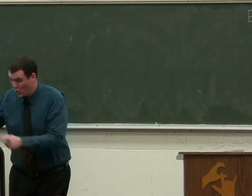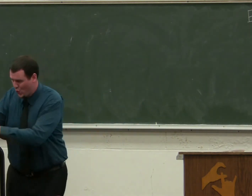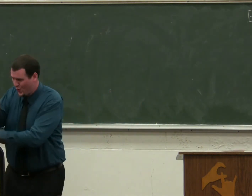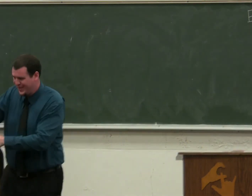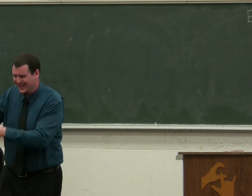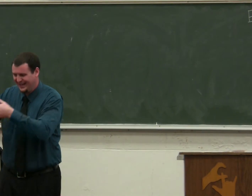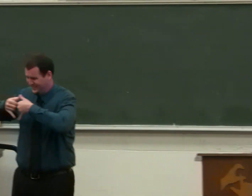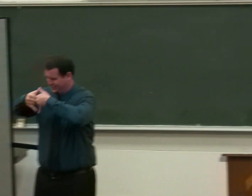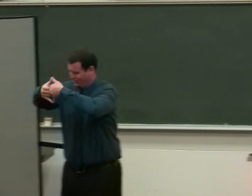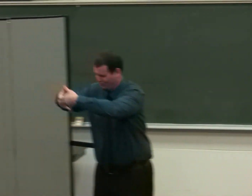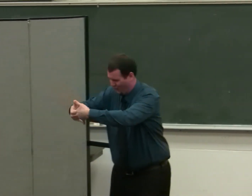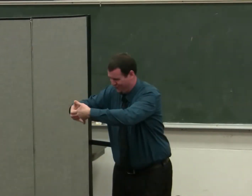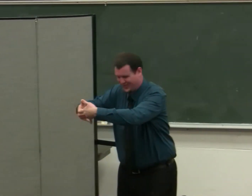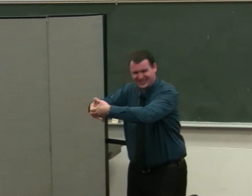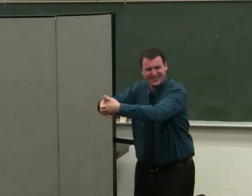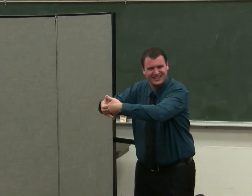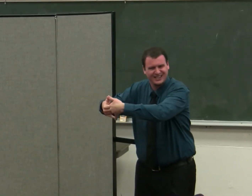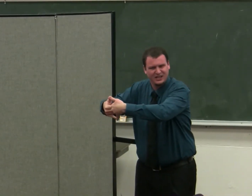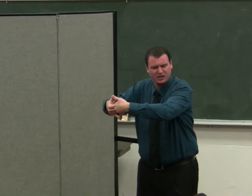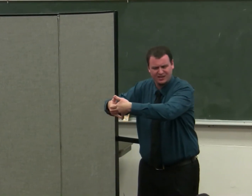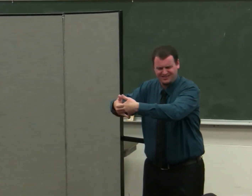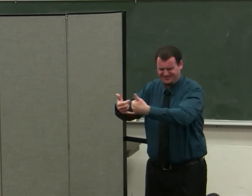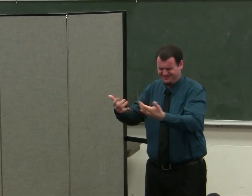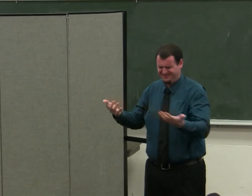It's not worth winning a trophy